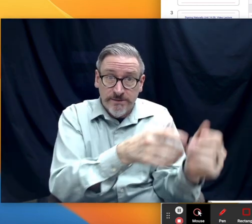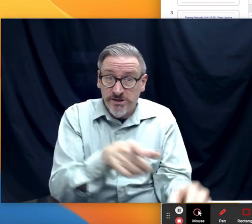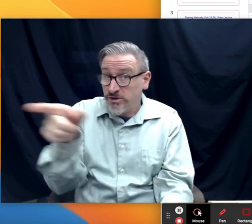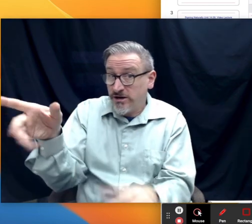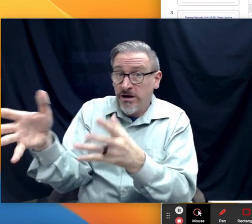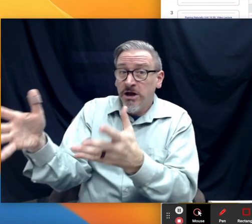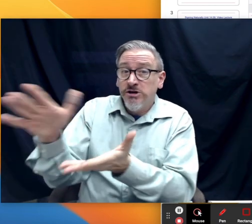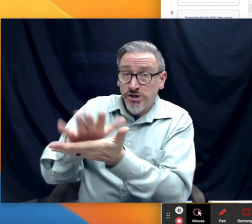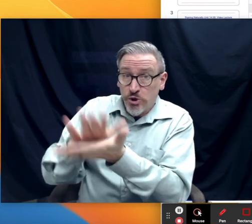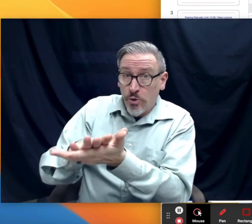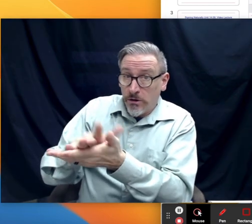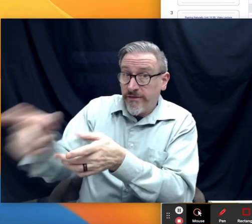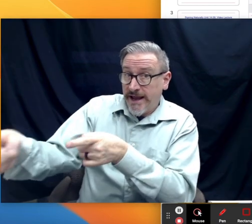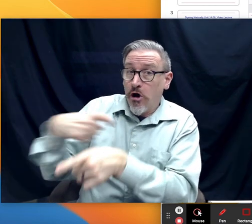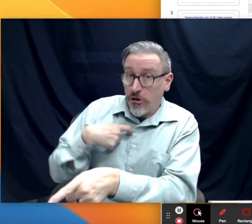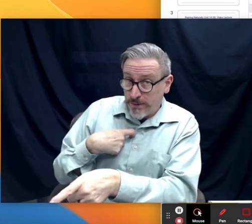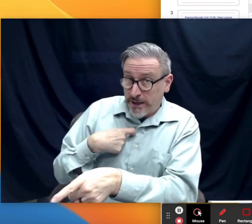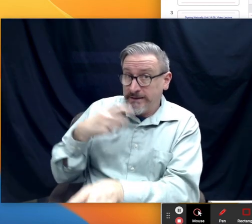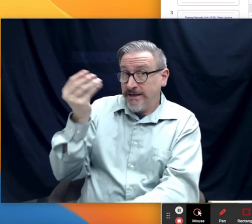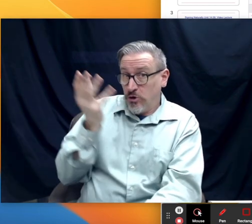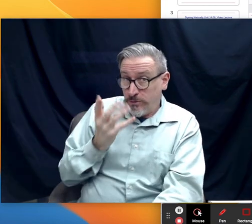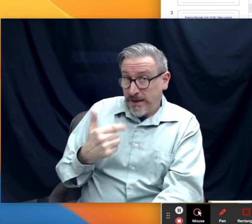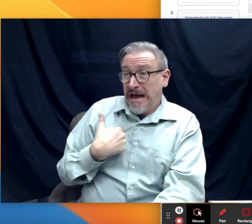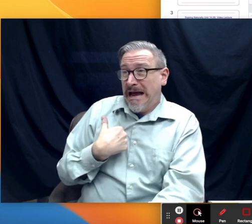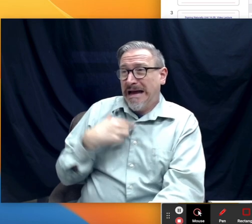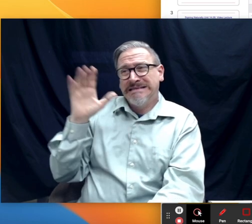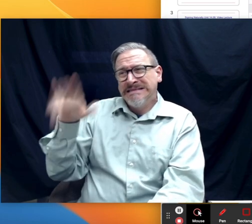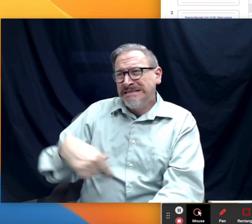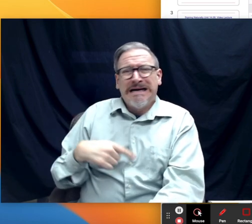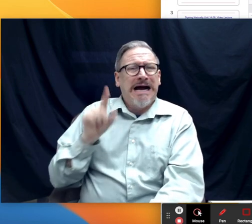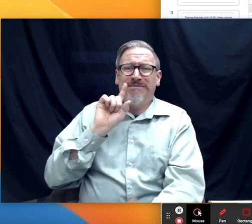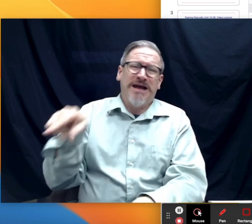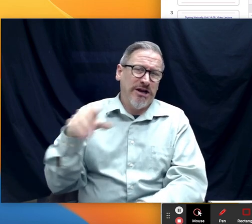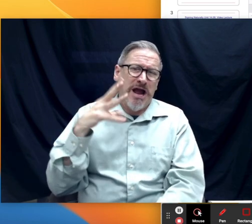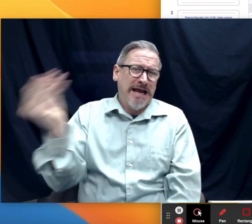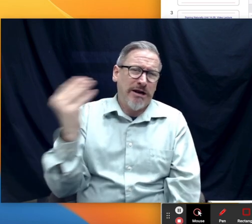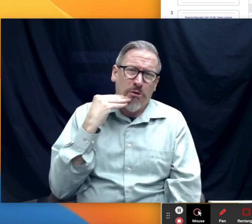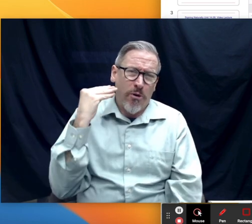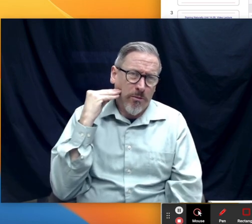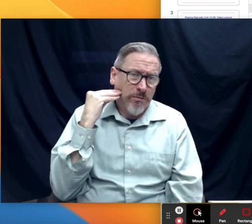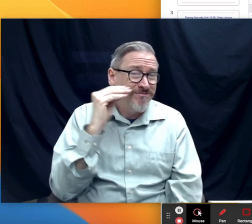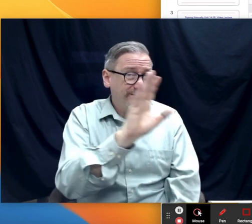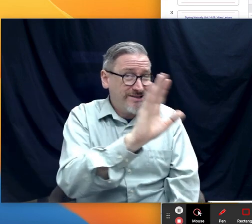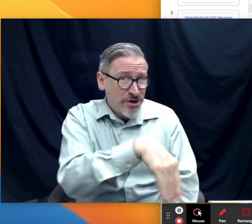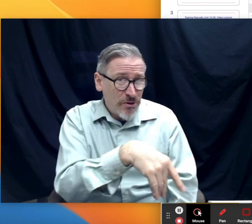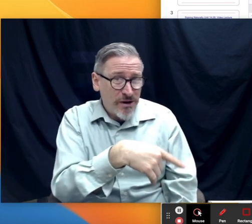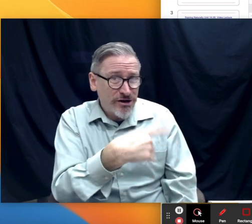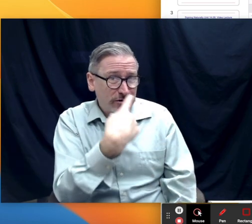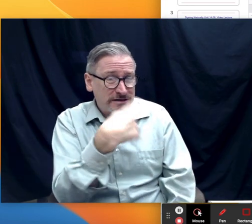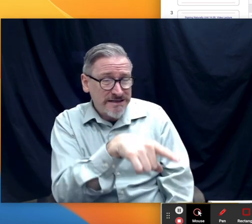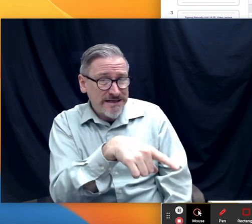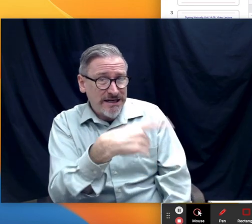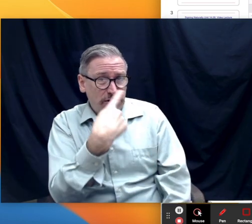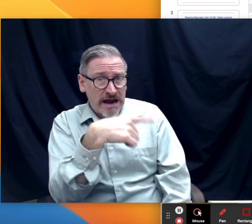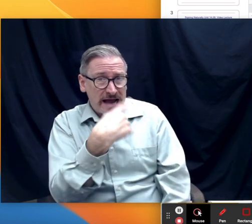saying something. So here, school, they called me, they told me, I gotta go home. So